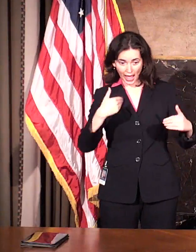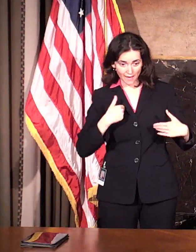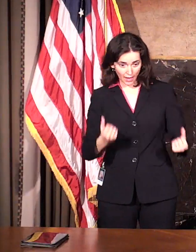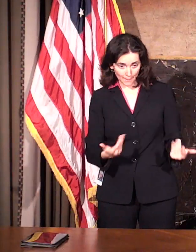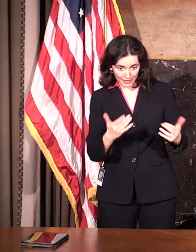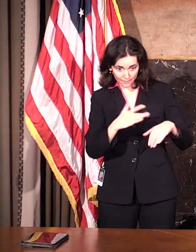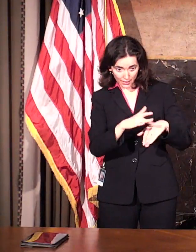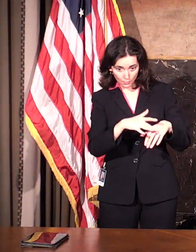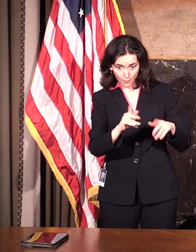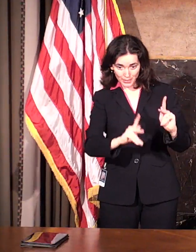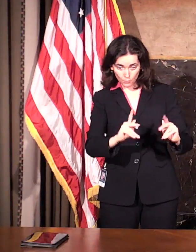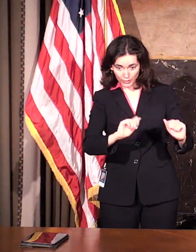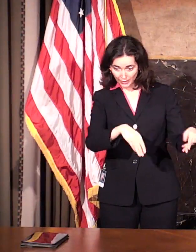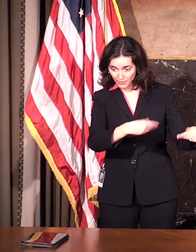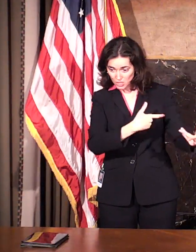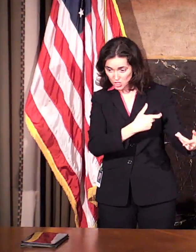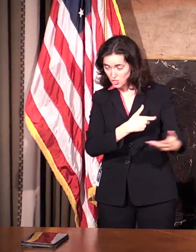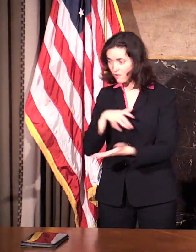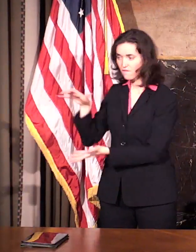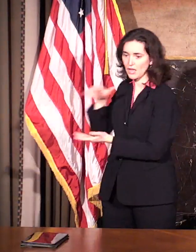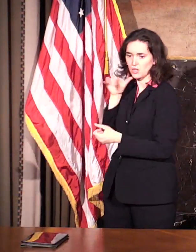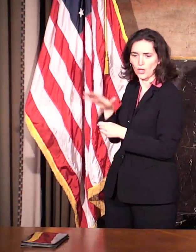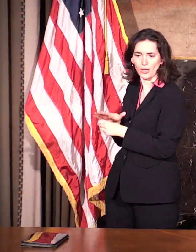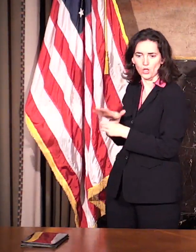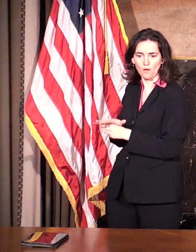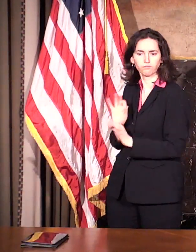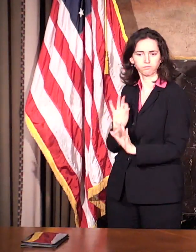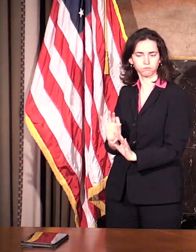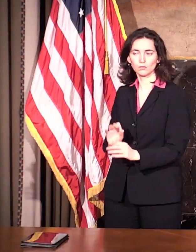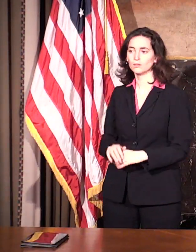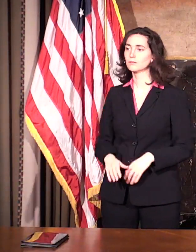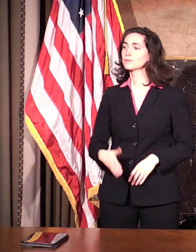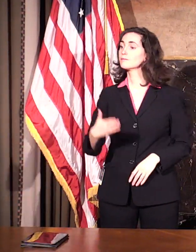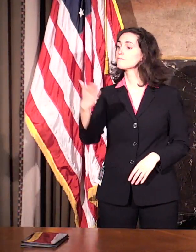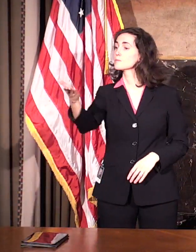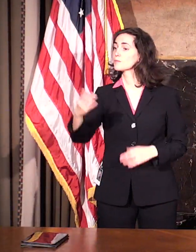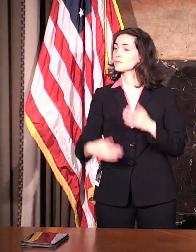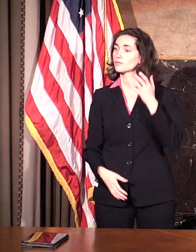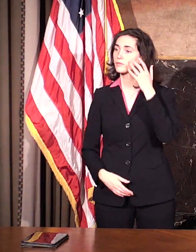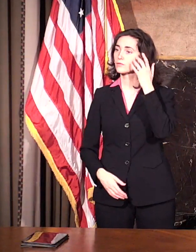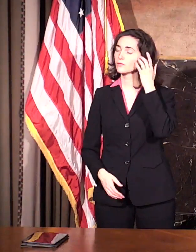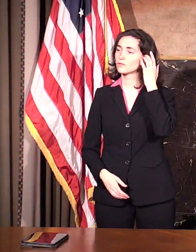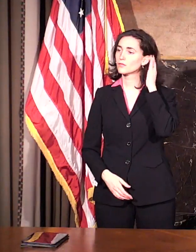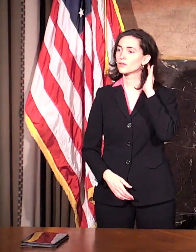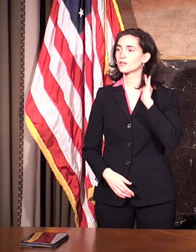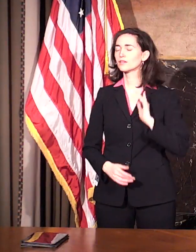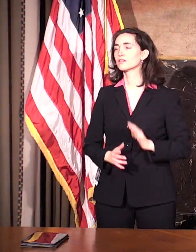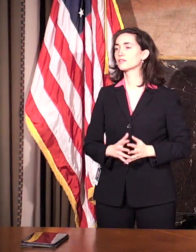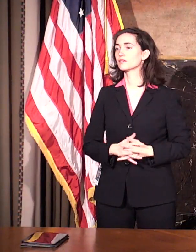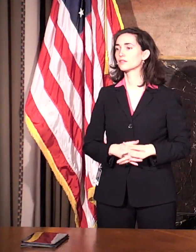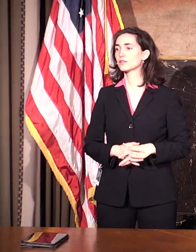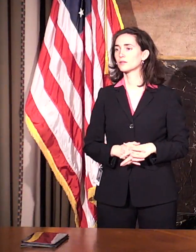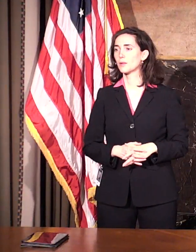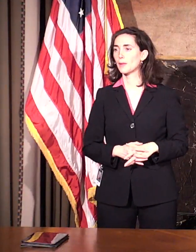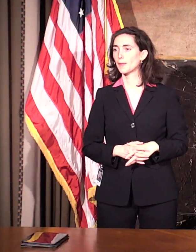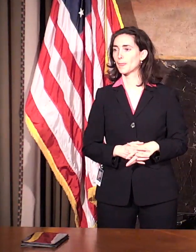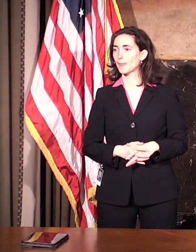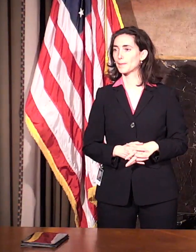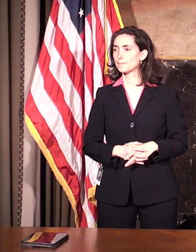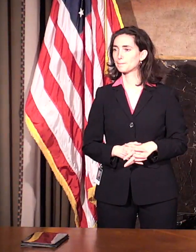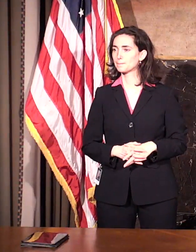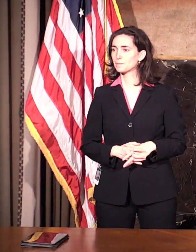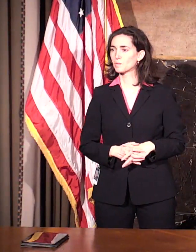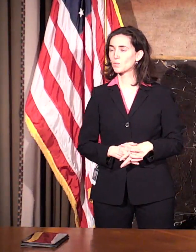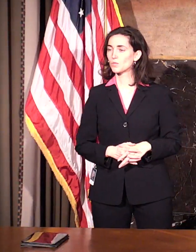situation where supply is our biggest limiting factor. Yes, sir. Can you give us an update, generally speaking, about lost doses in